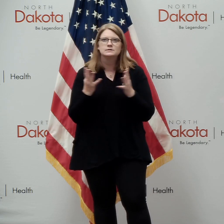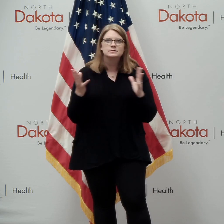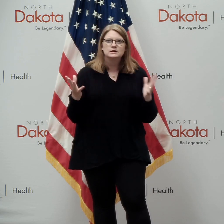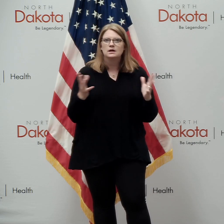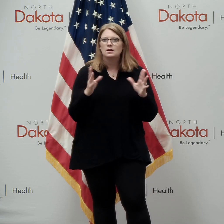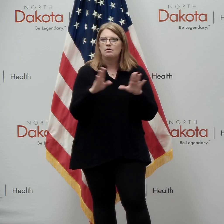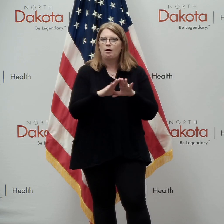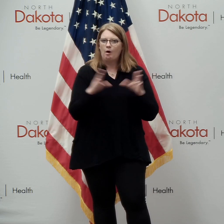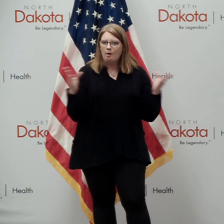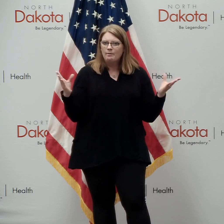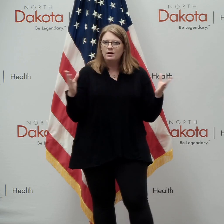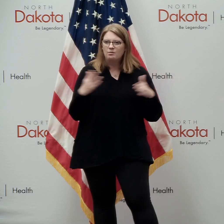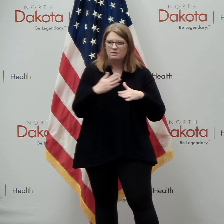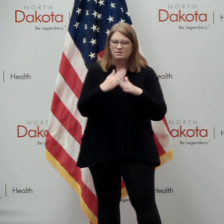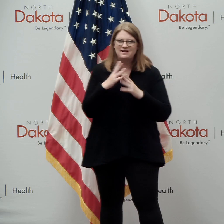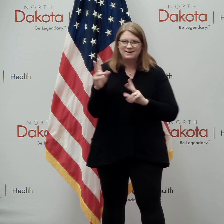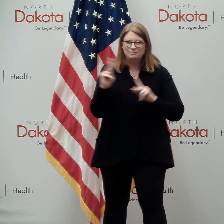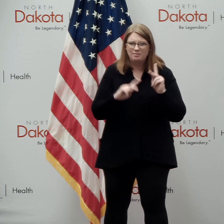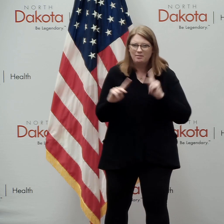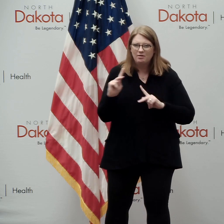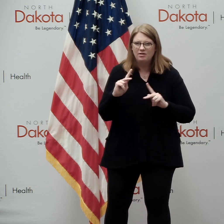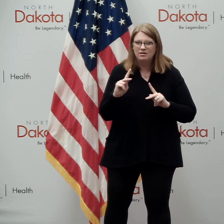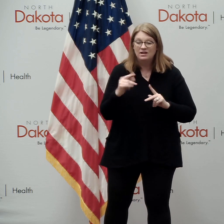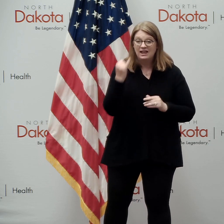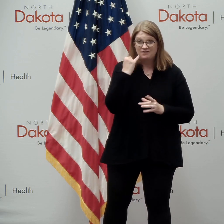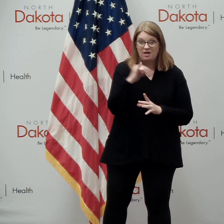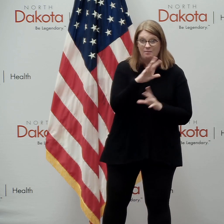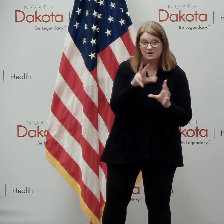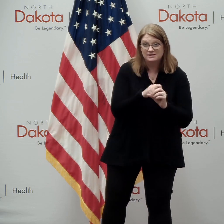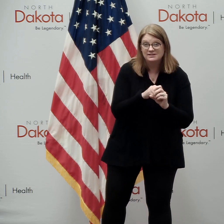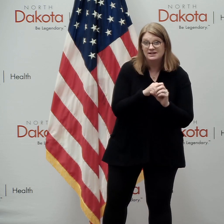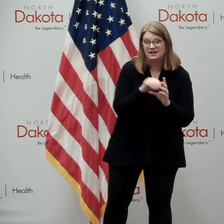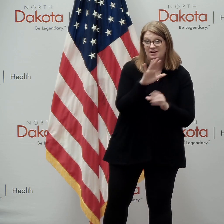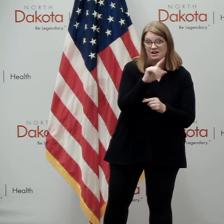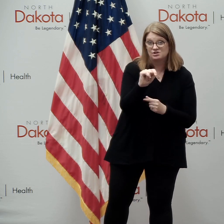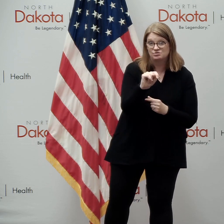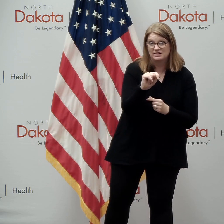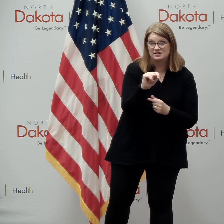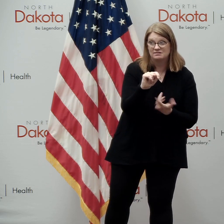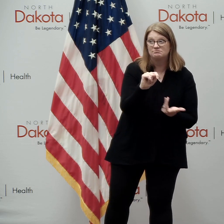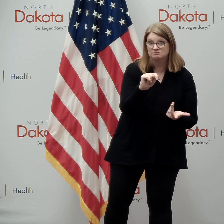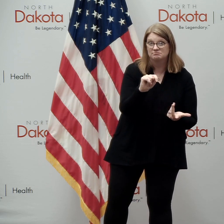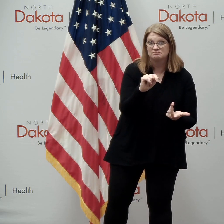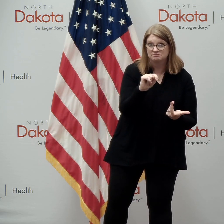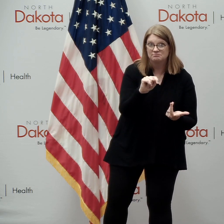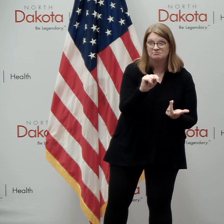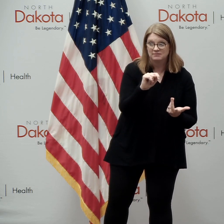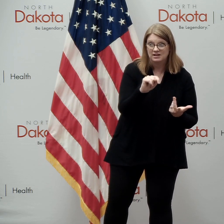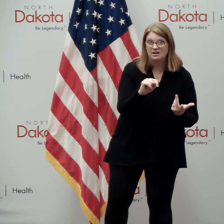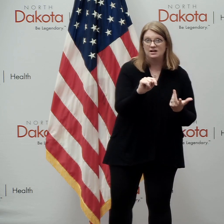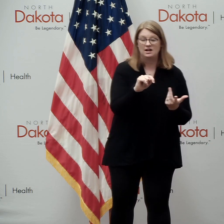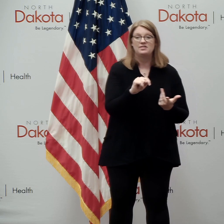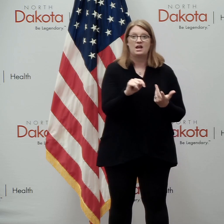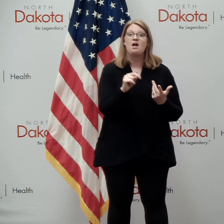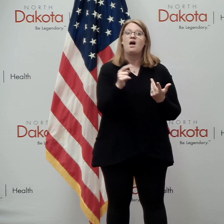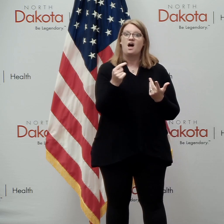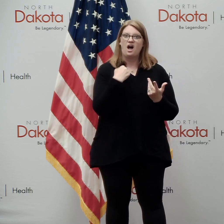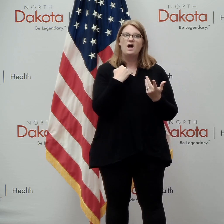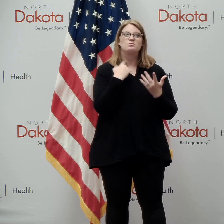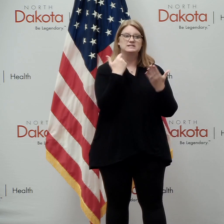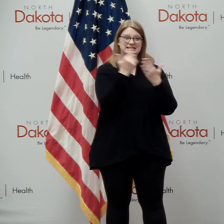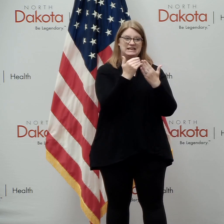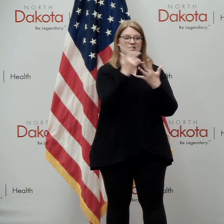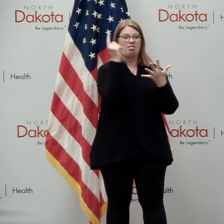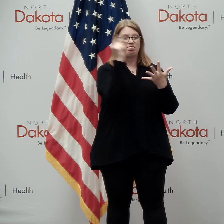to protect my fellow college students. If they all participate in contact tracing in a robust way, then we can figure out who are the